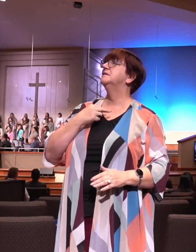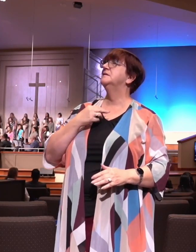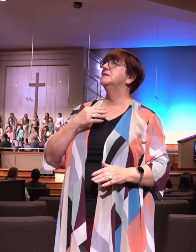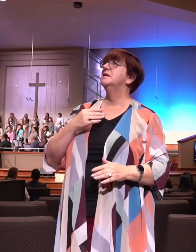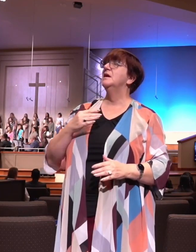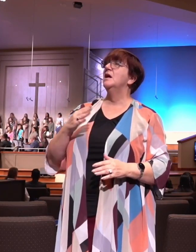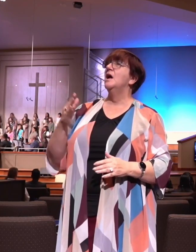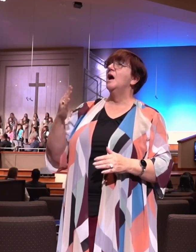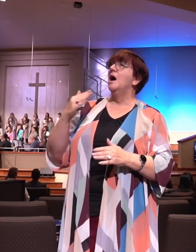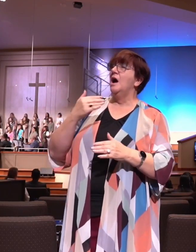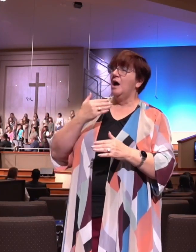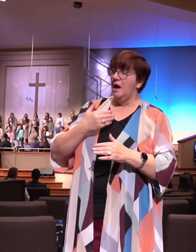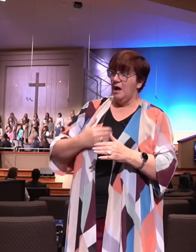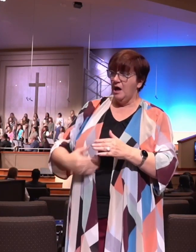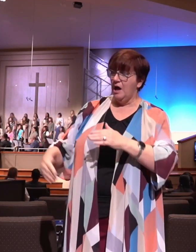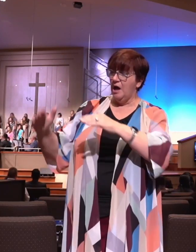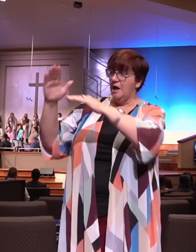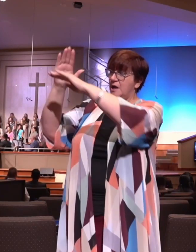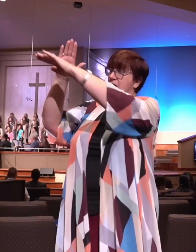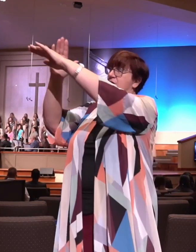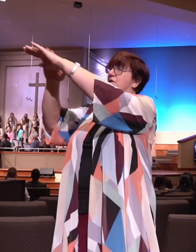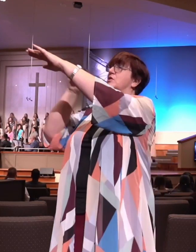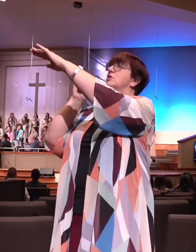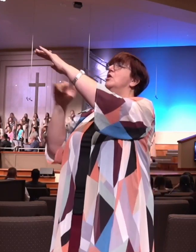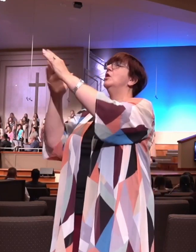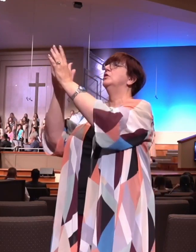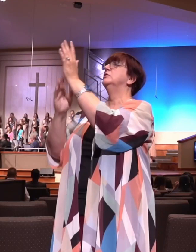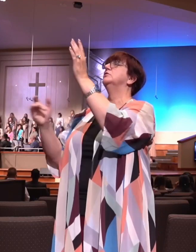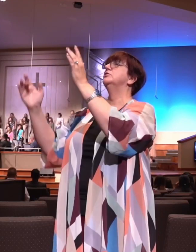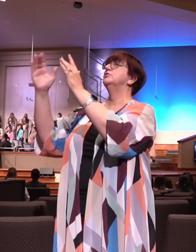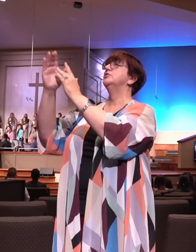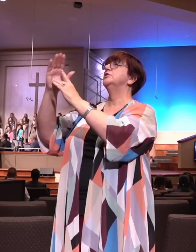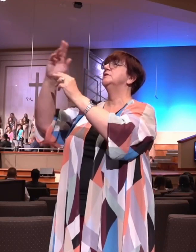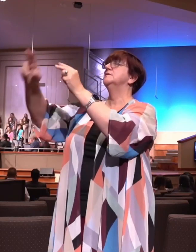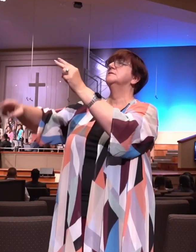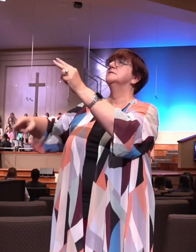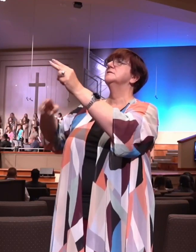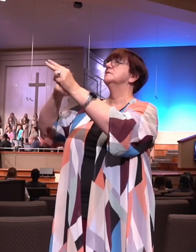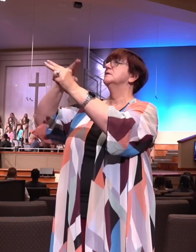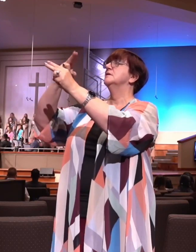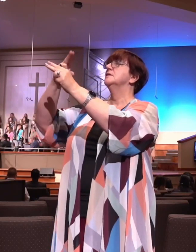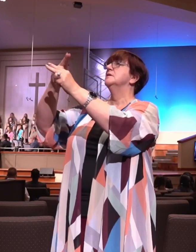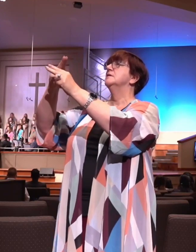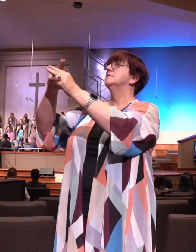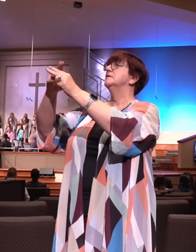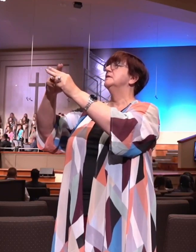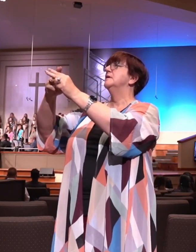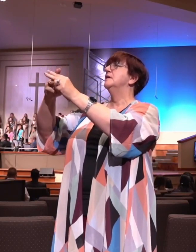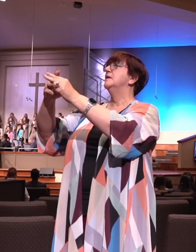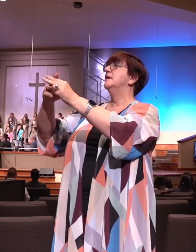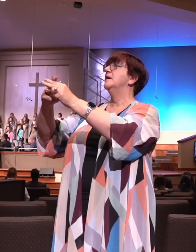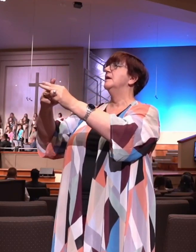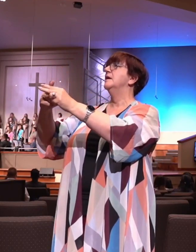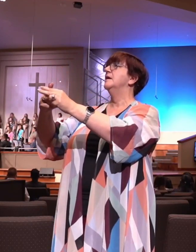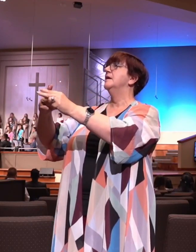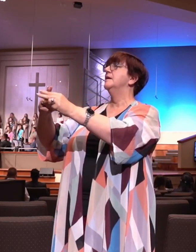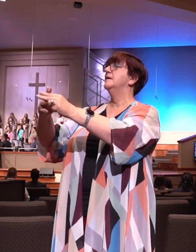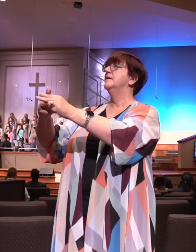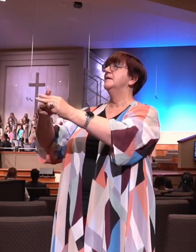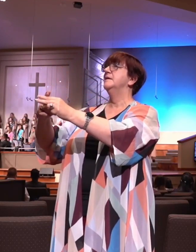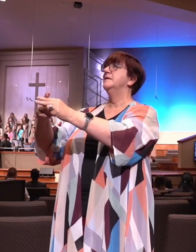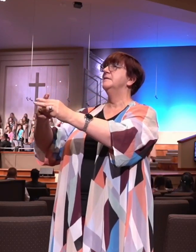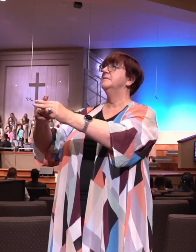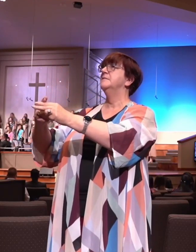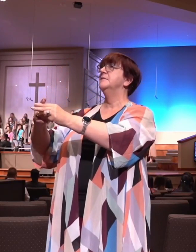desperation, I turned to heaven and spoke your